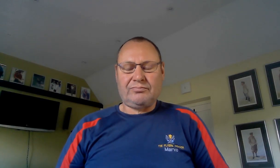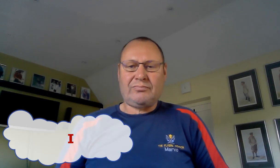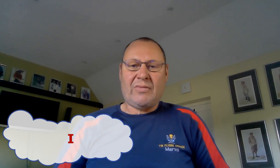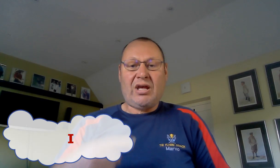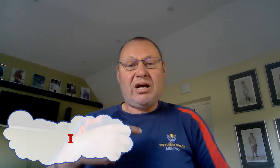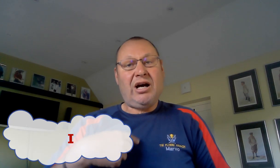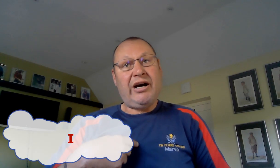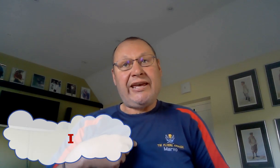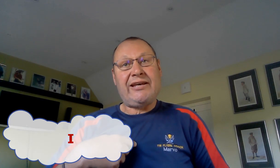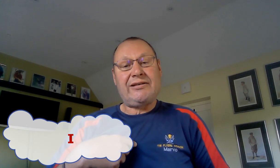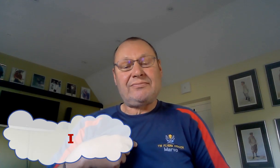I.